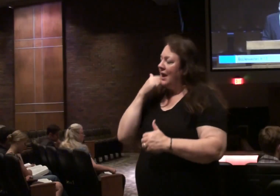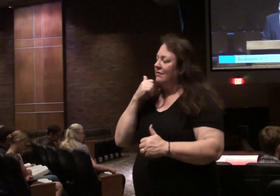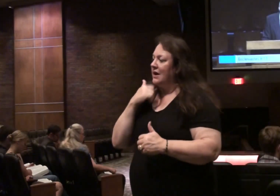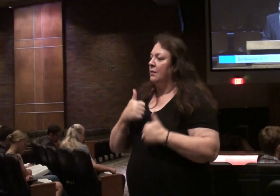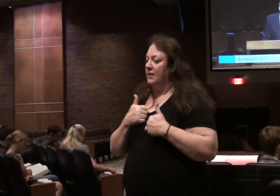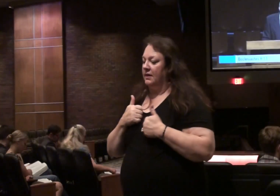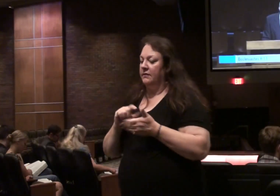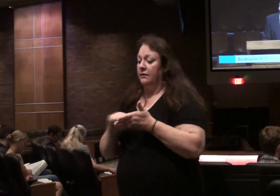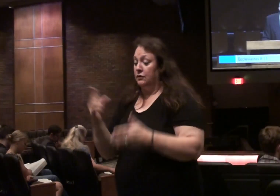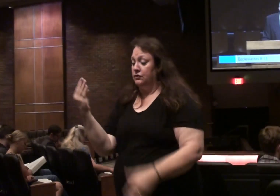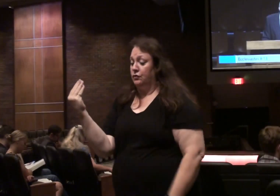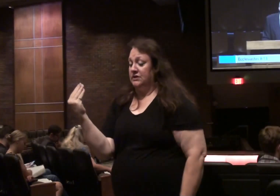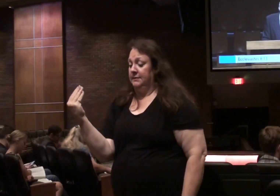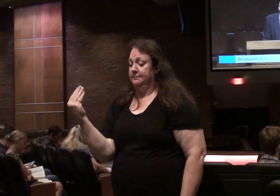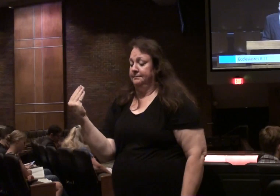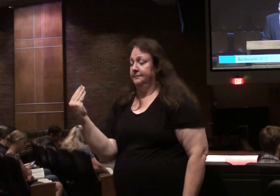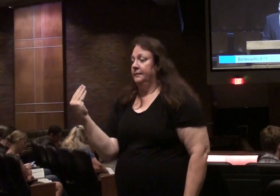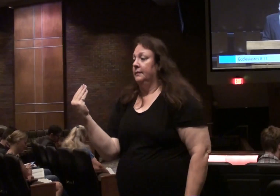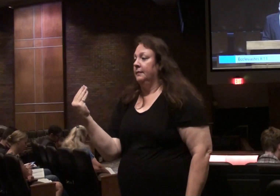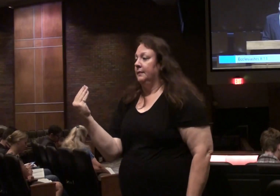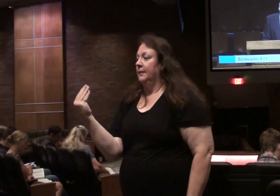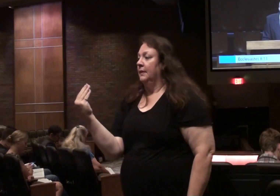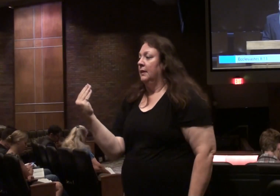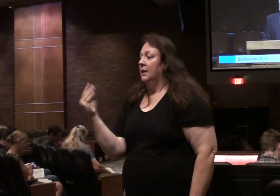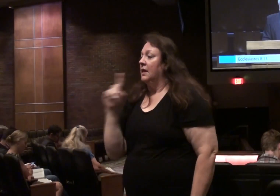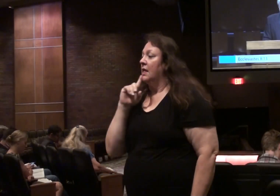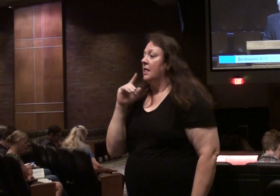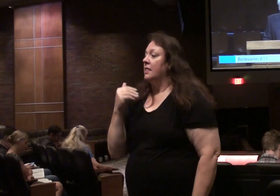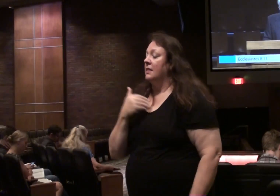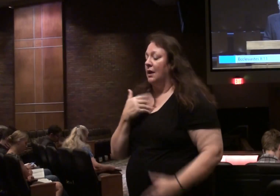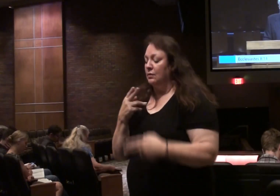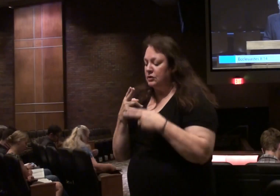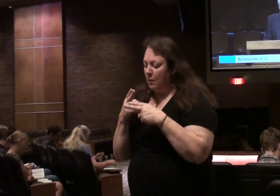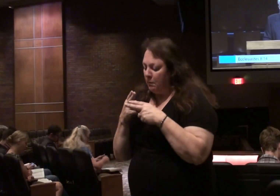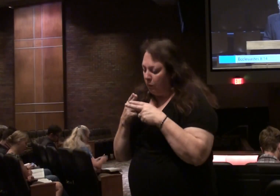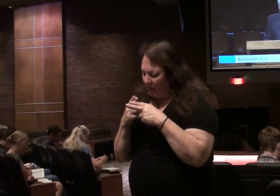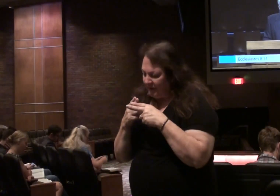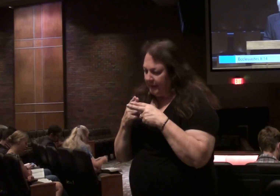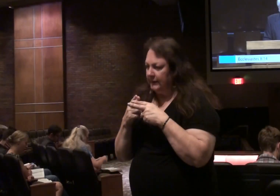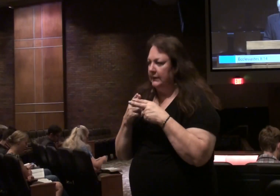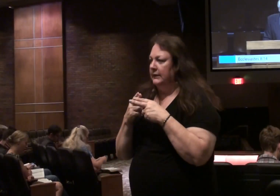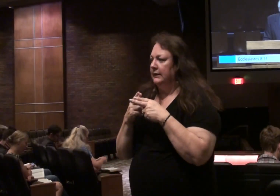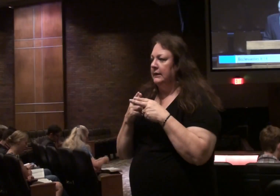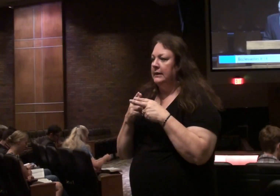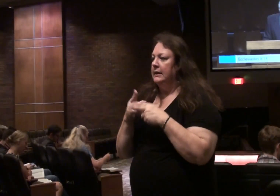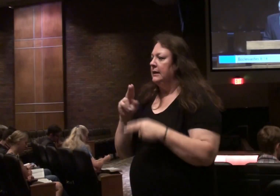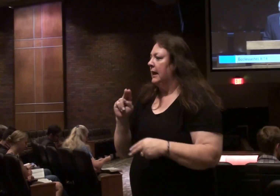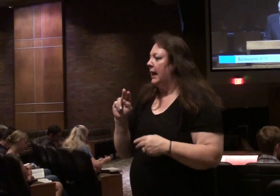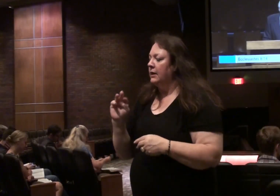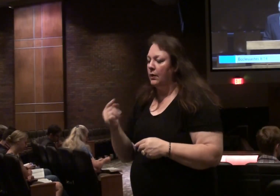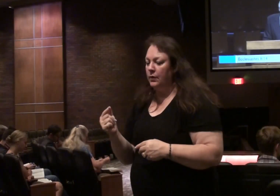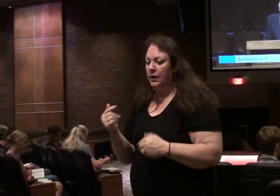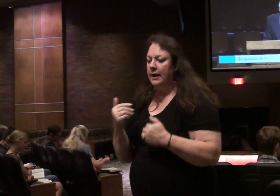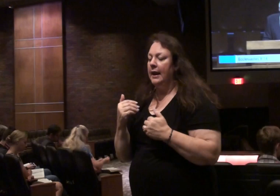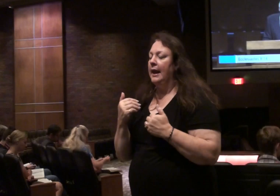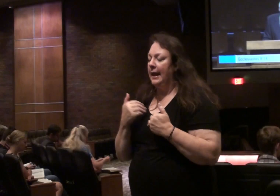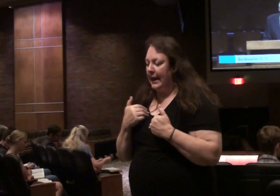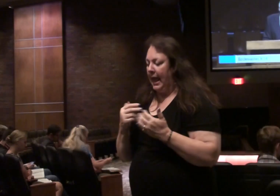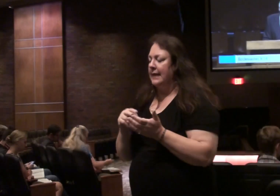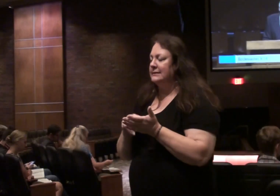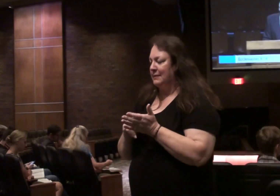Verse 14. Here we go again. There is brevity. Not futility. Not